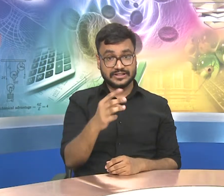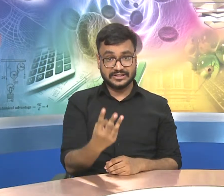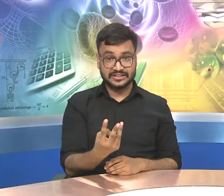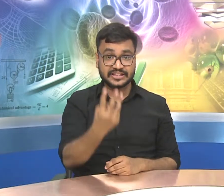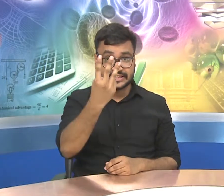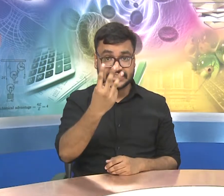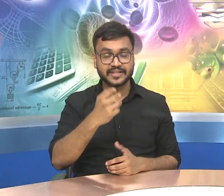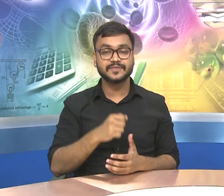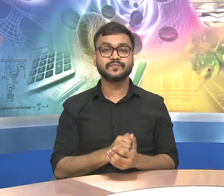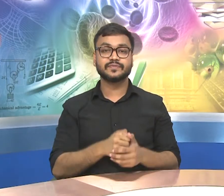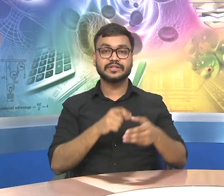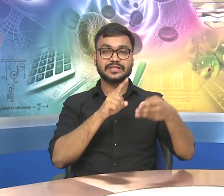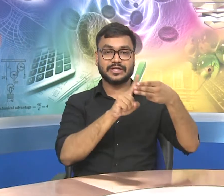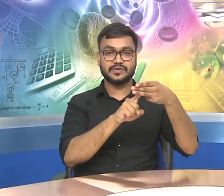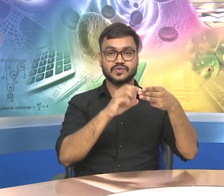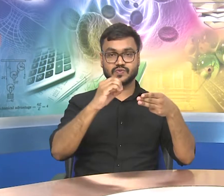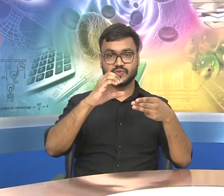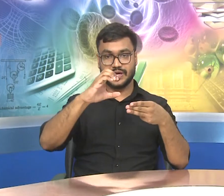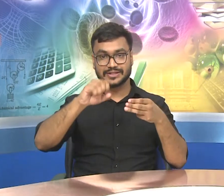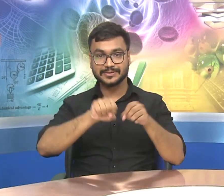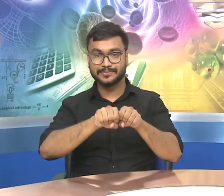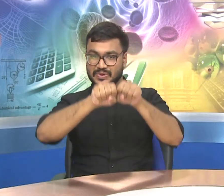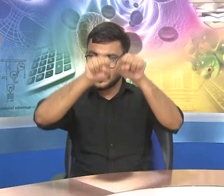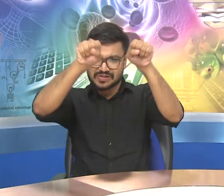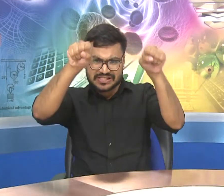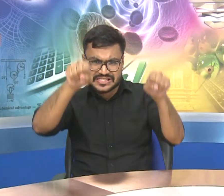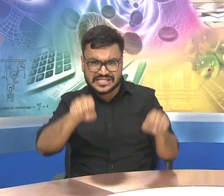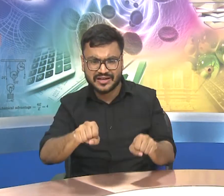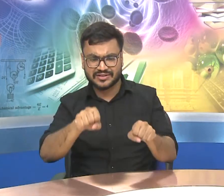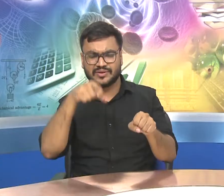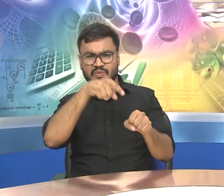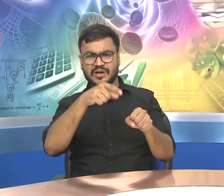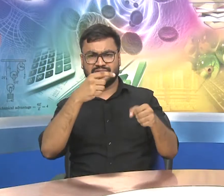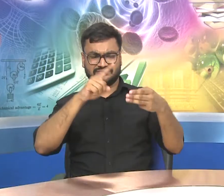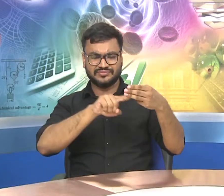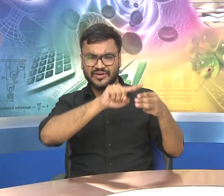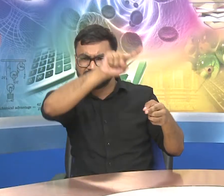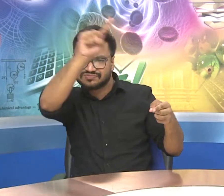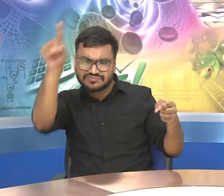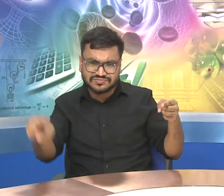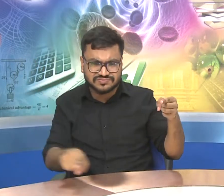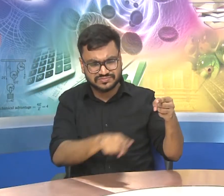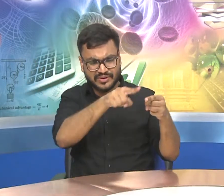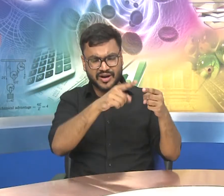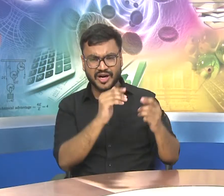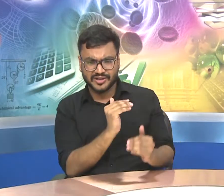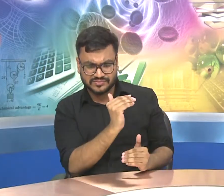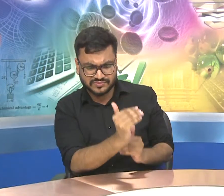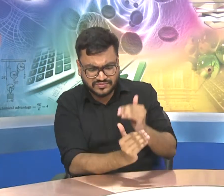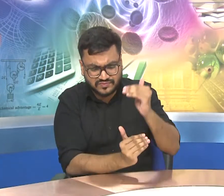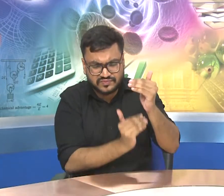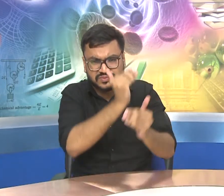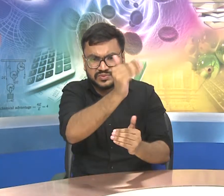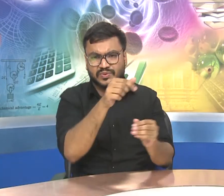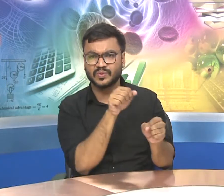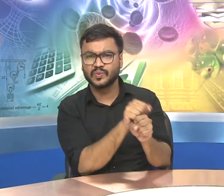Now let's start our topic, which is ecosystem function with energy flow